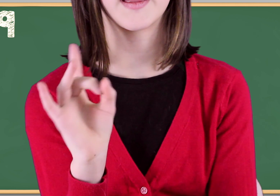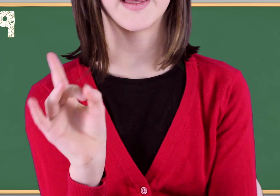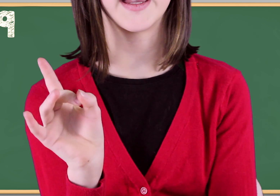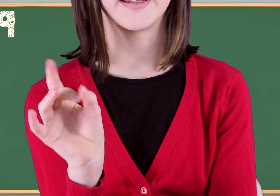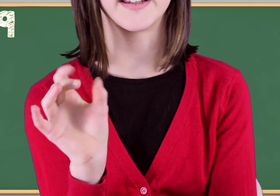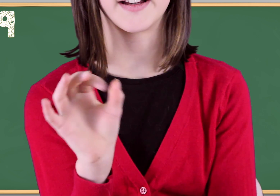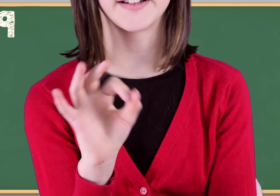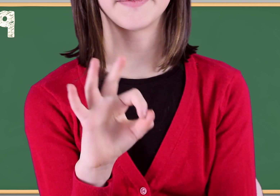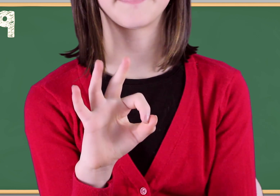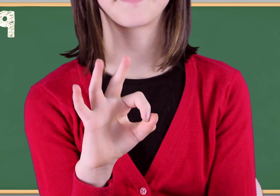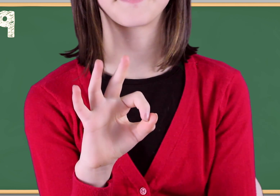89,